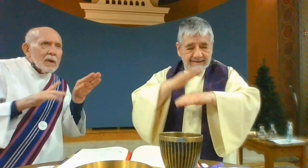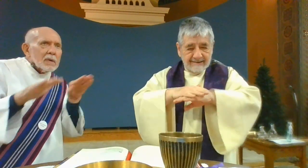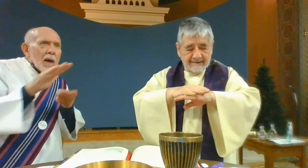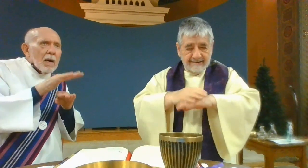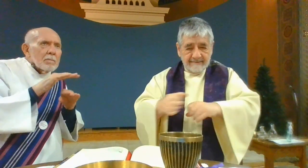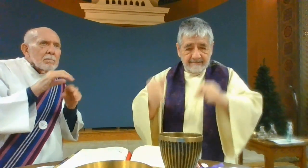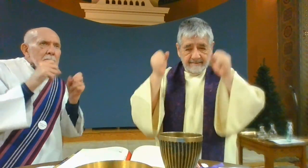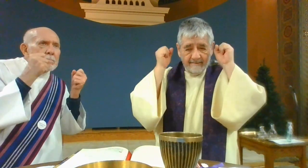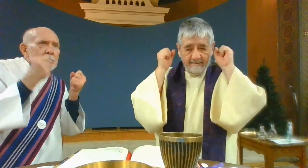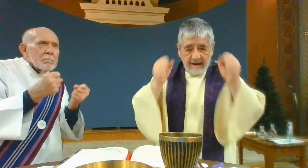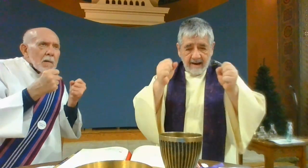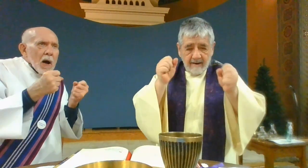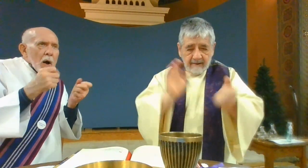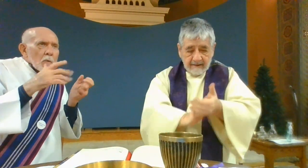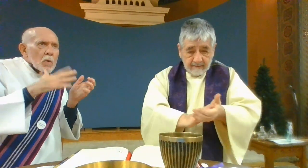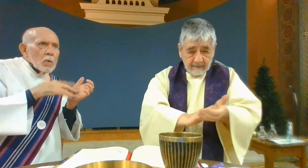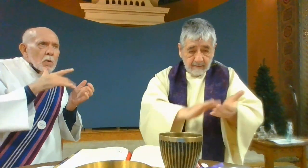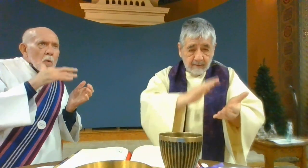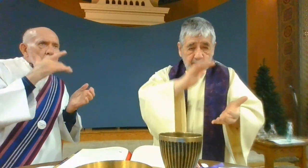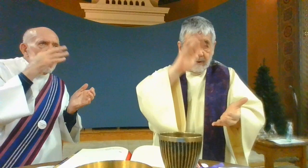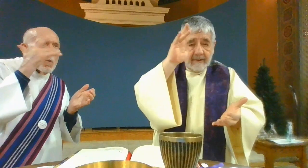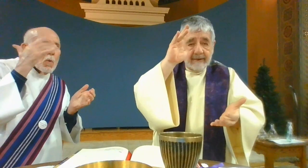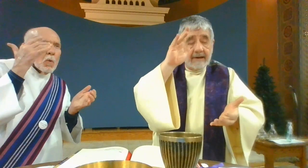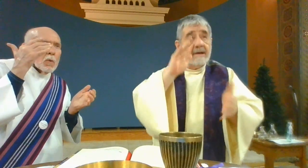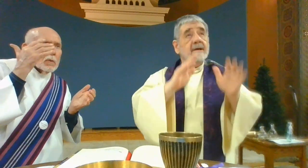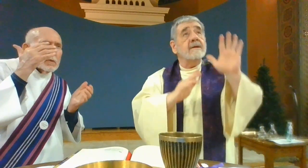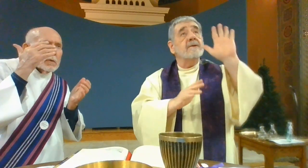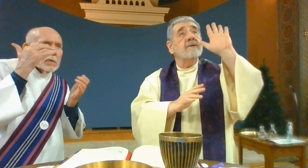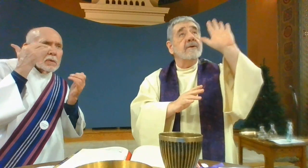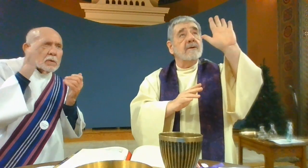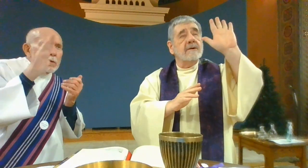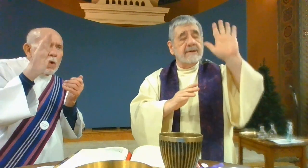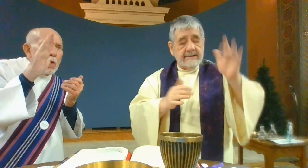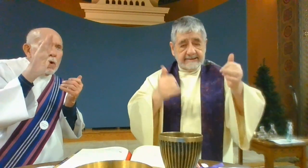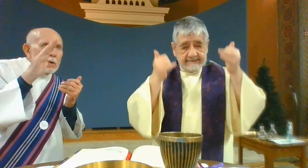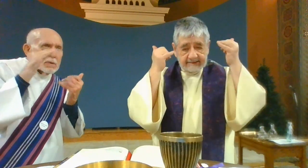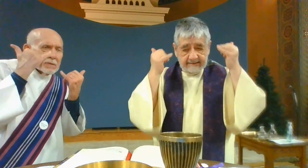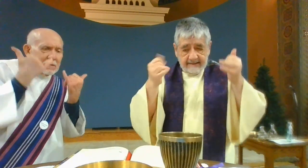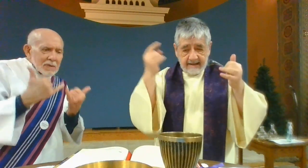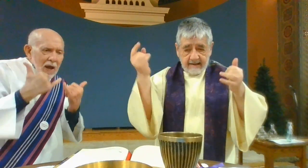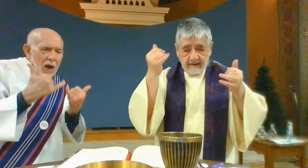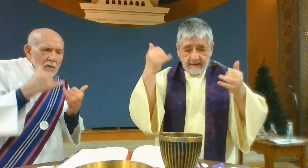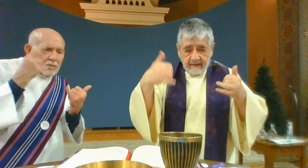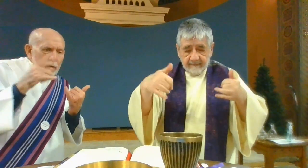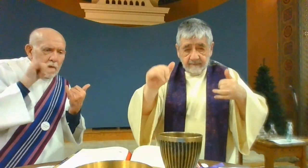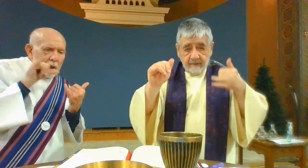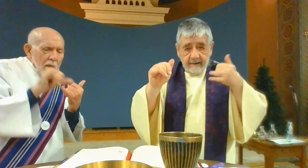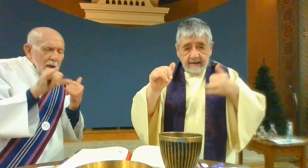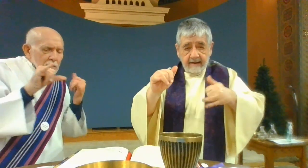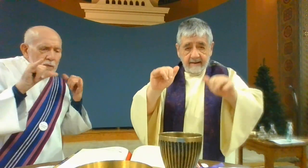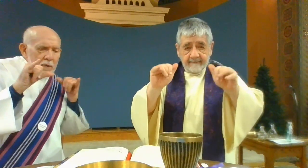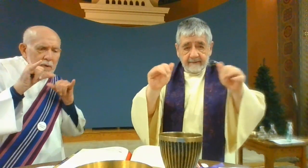for the kingdom the power and the glory are yours now and forever